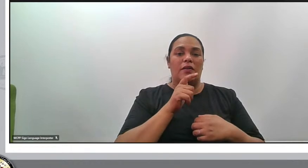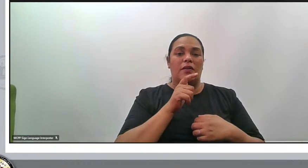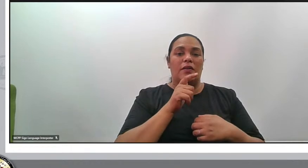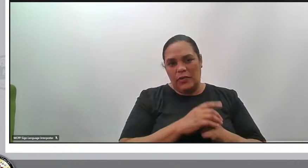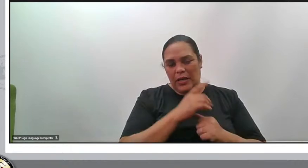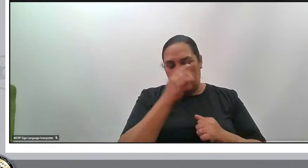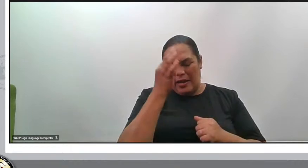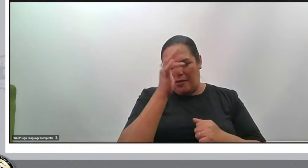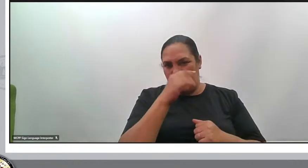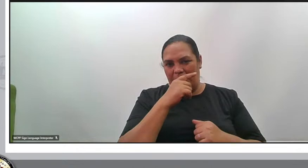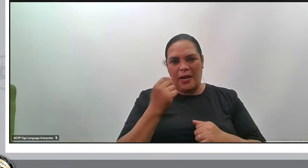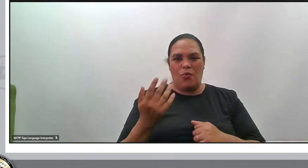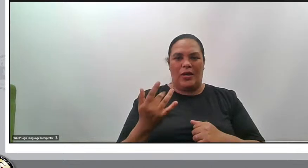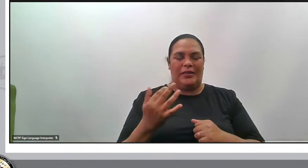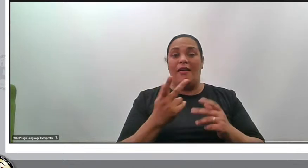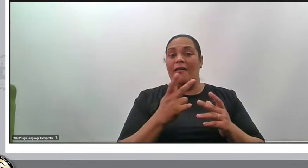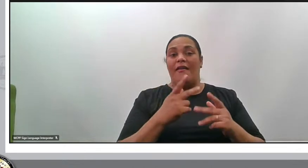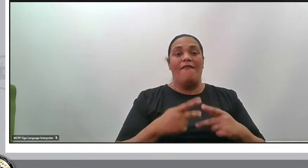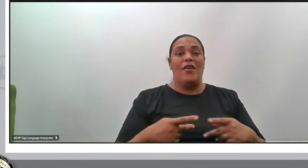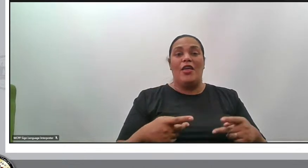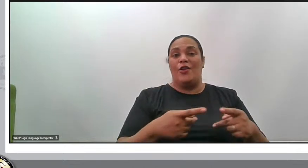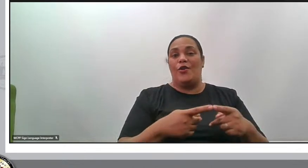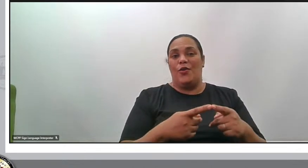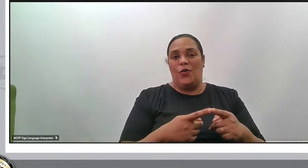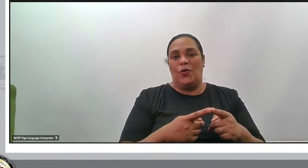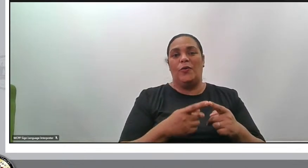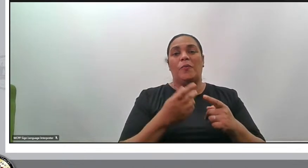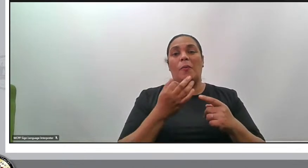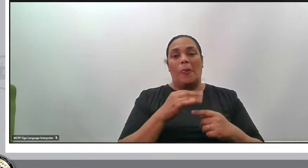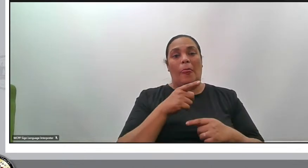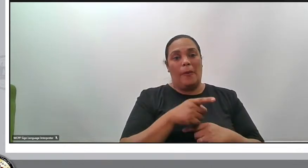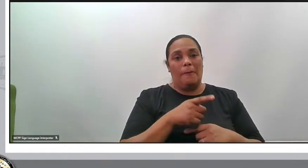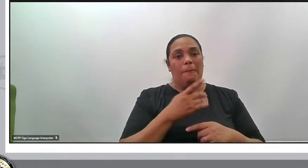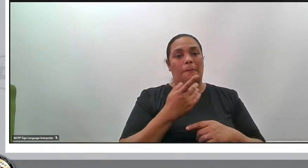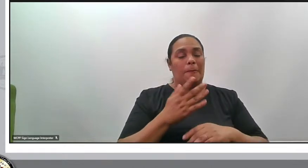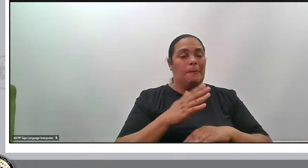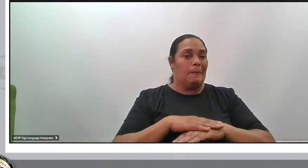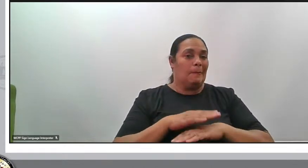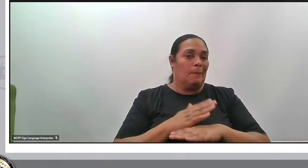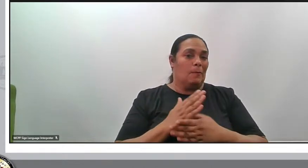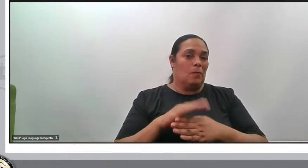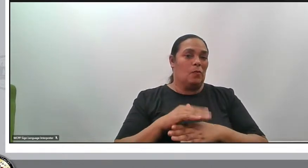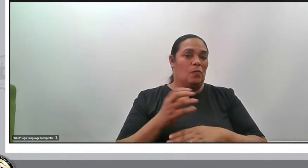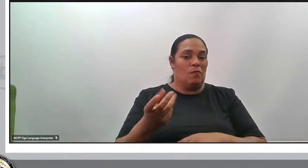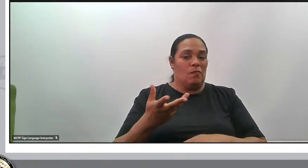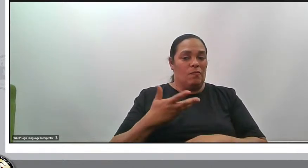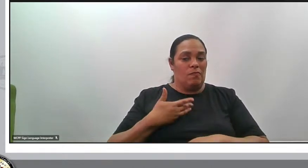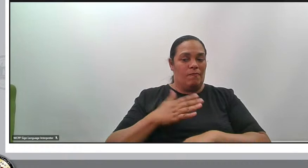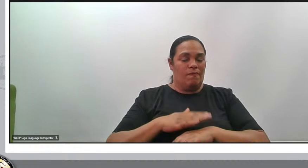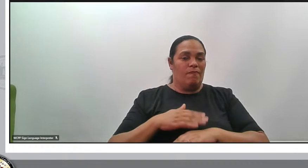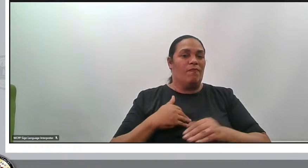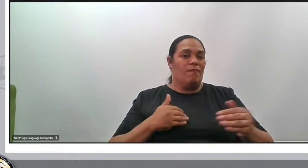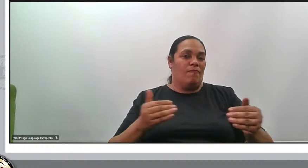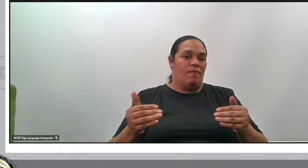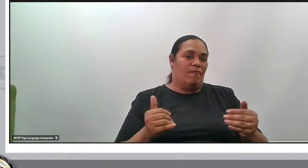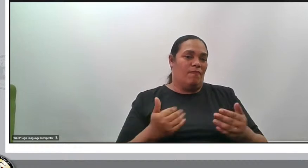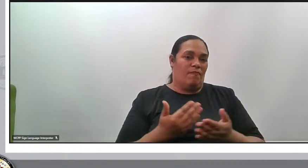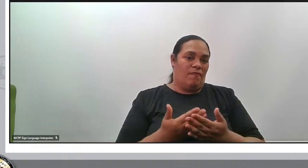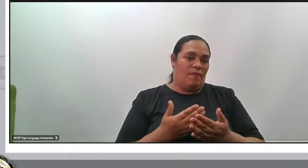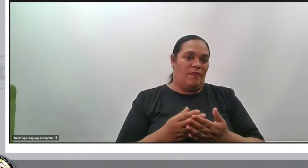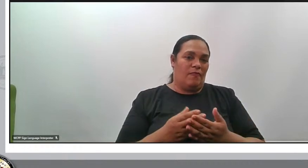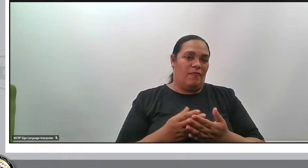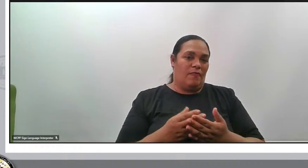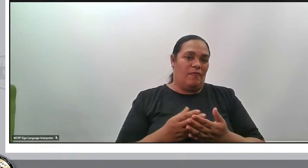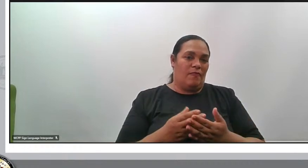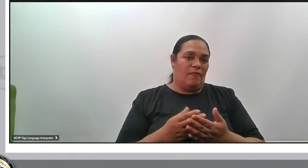the government venues, wherein either we pay less or at times are given to us to facilitate this, so that we